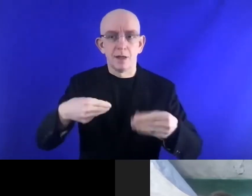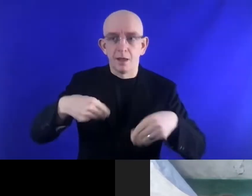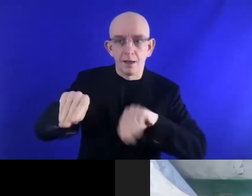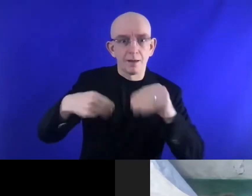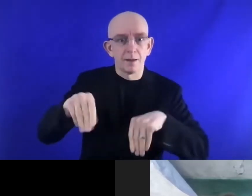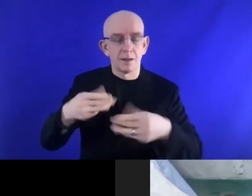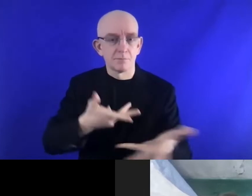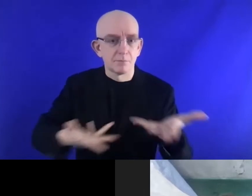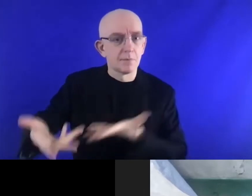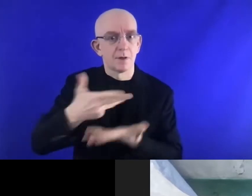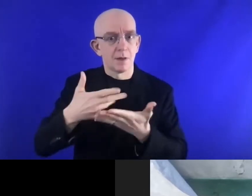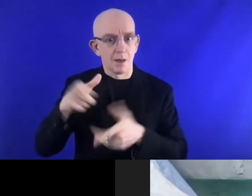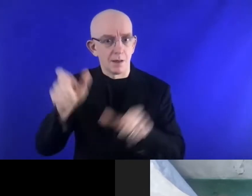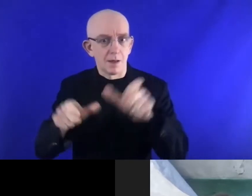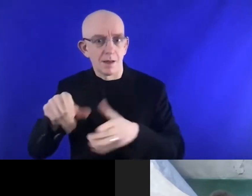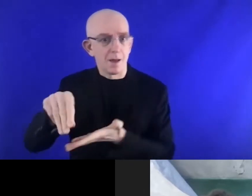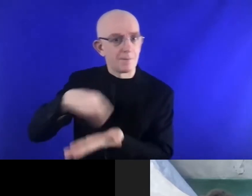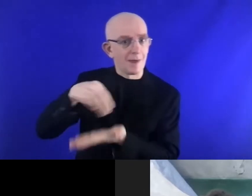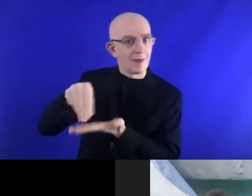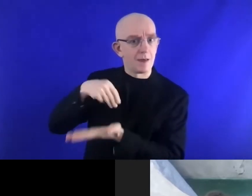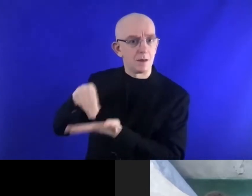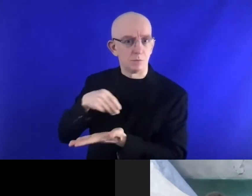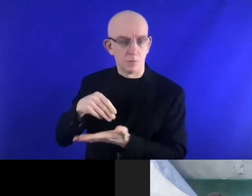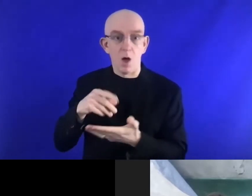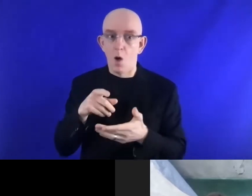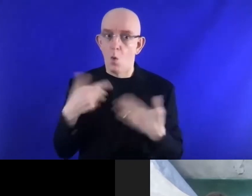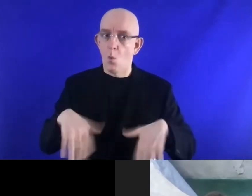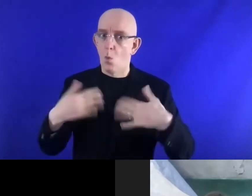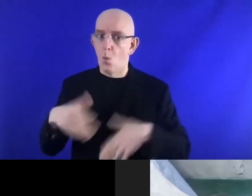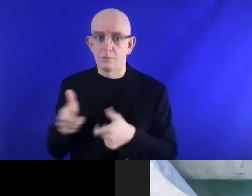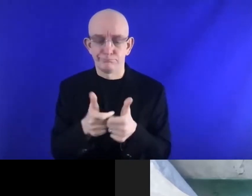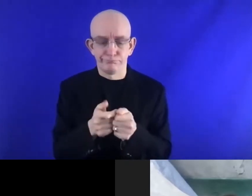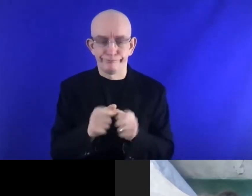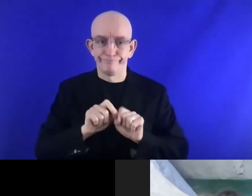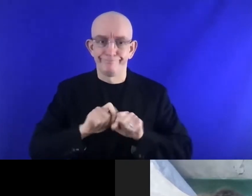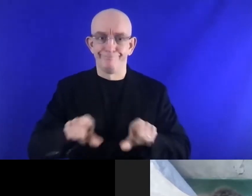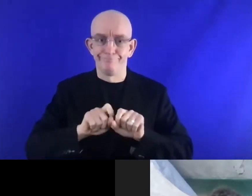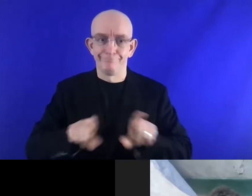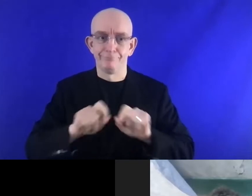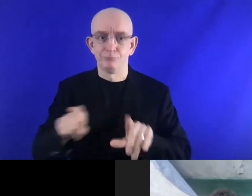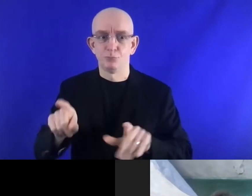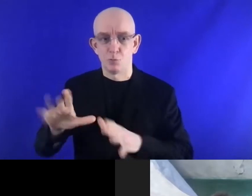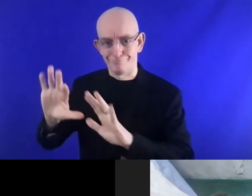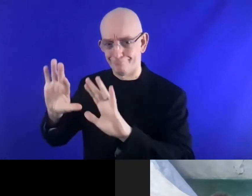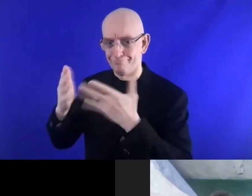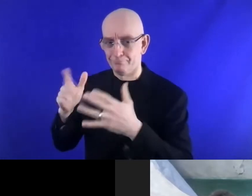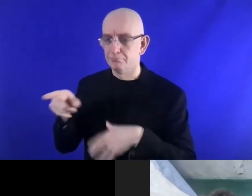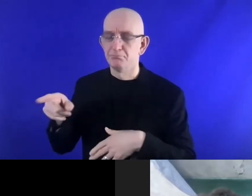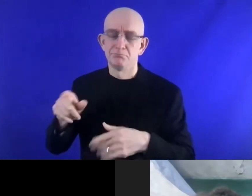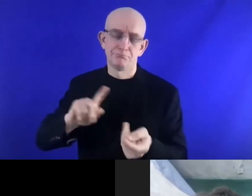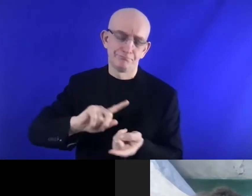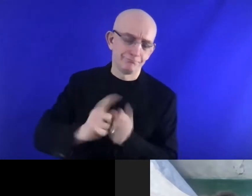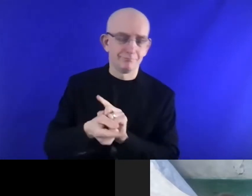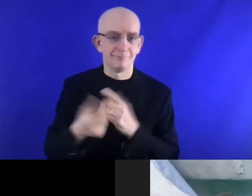and she's here with us. And we also have with us a Paralympic sports person,